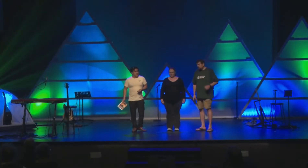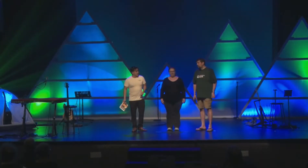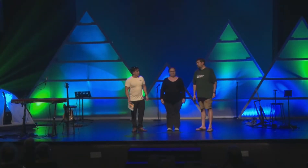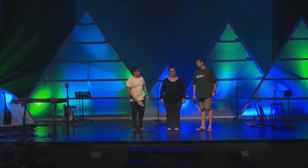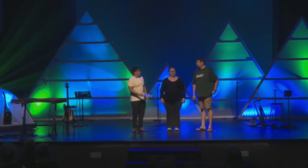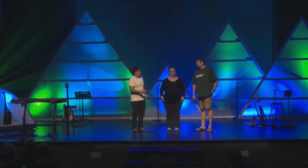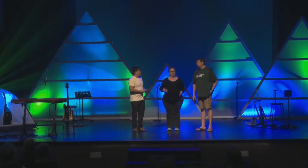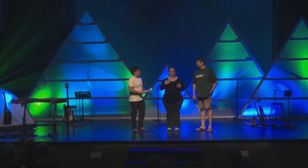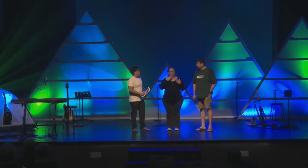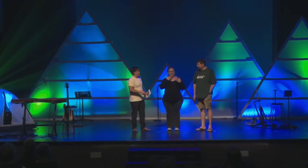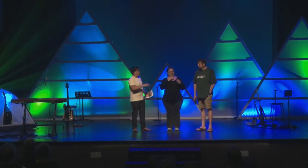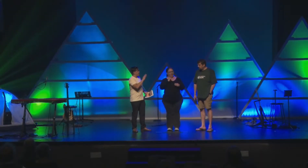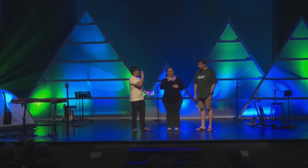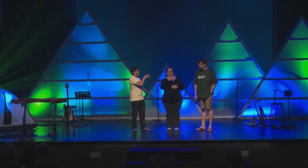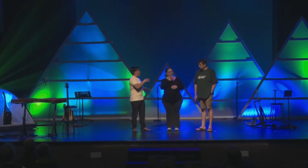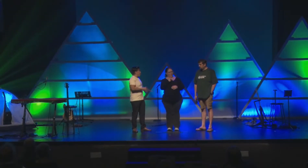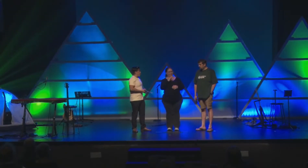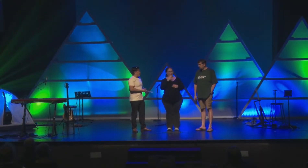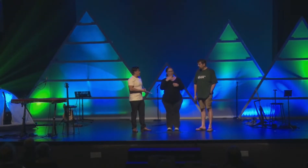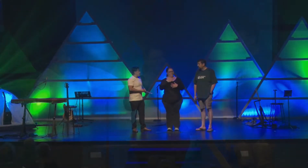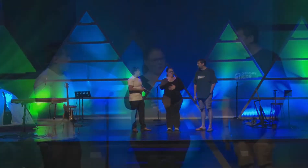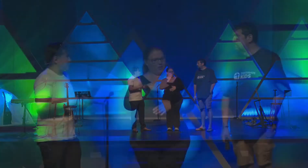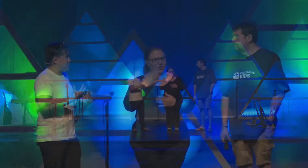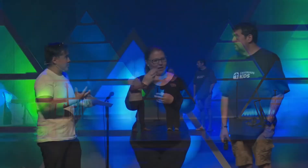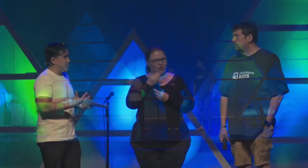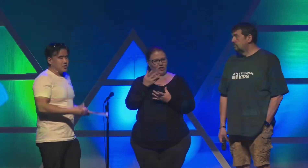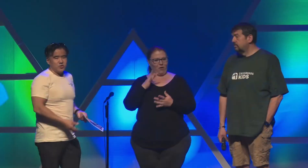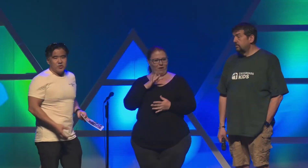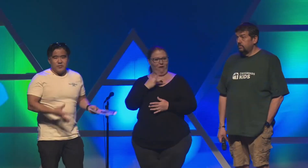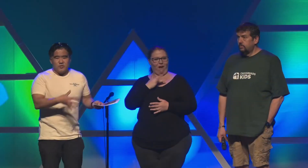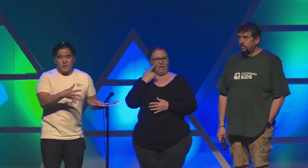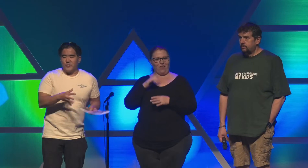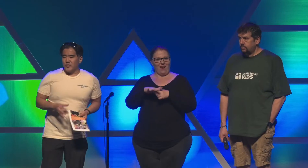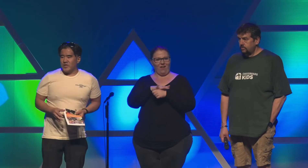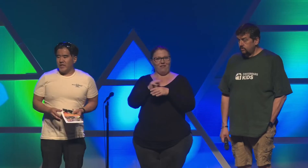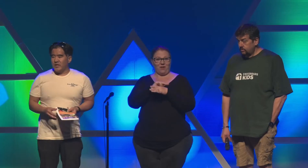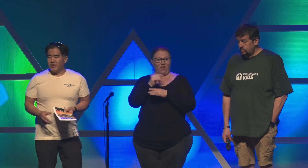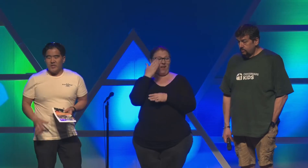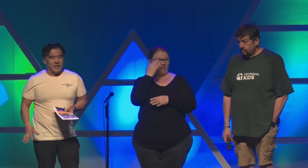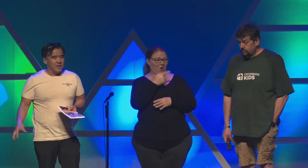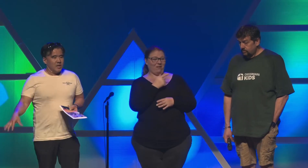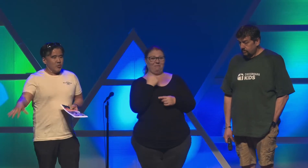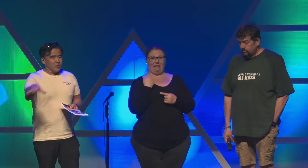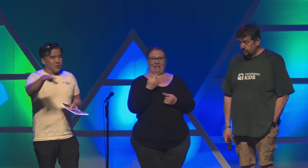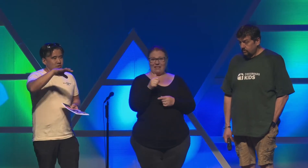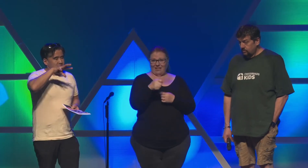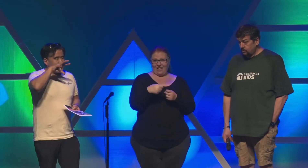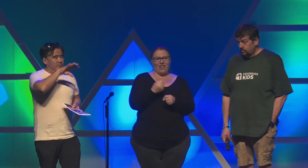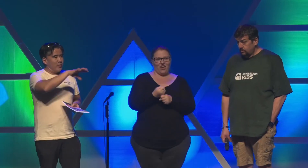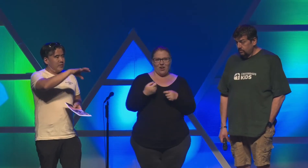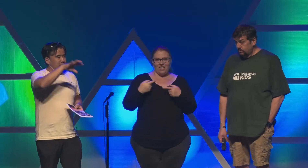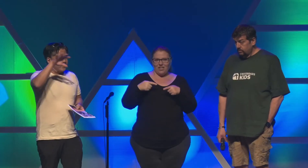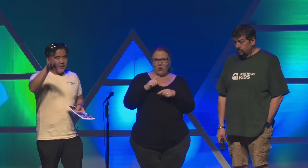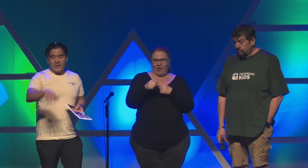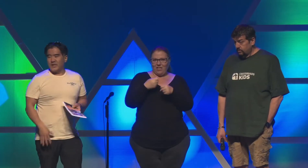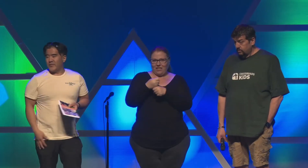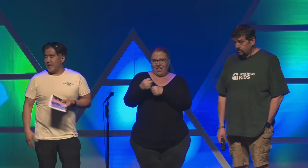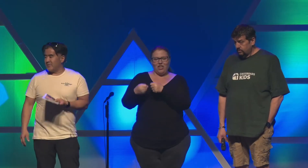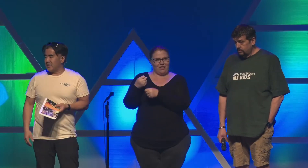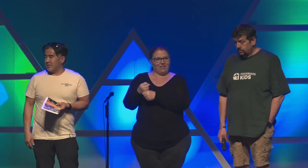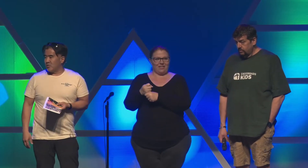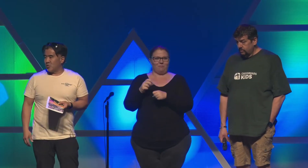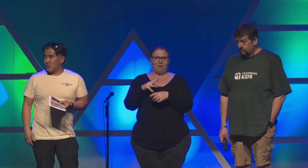Well, thank you, Jimmy. I appreciate you sharing your heart right there for this area of ministry. You know, I've known Jimmy for over 10 years, and through those years, he's been involved in various